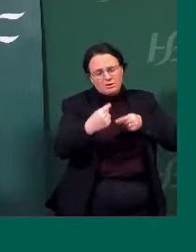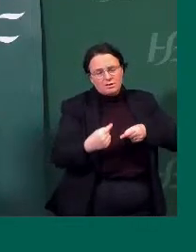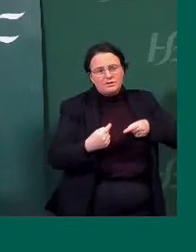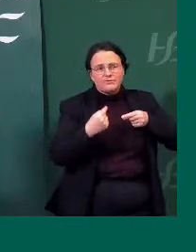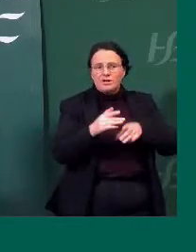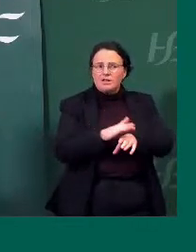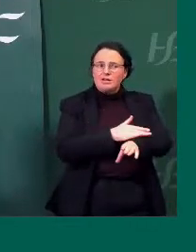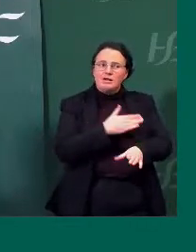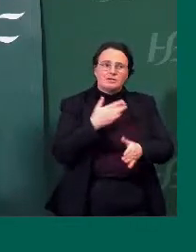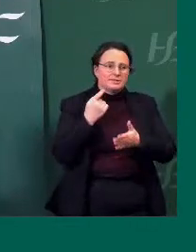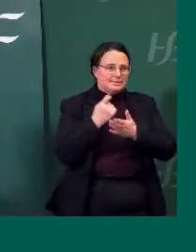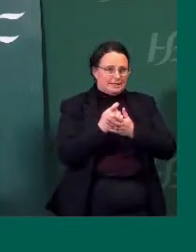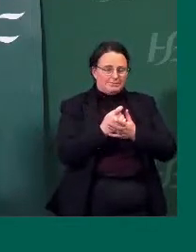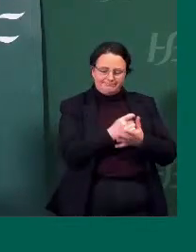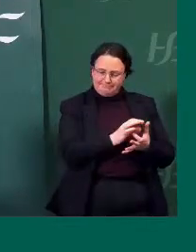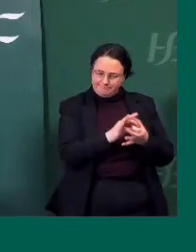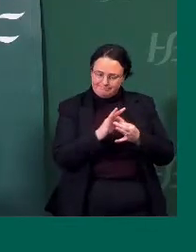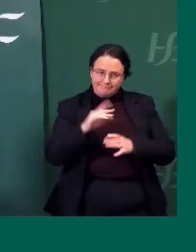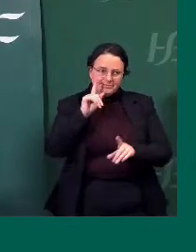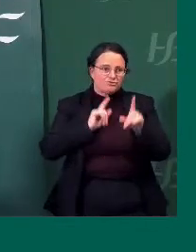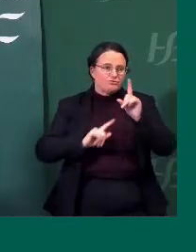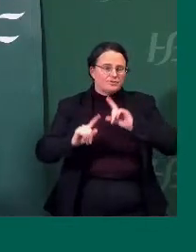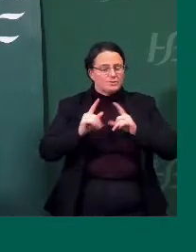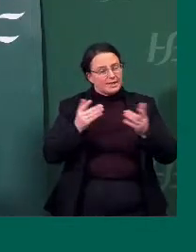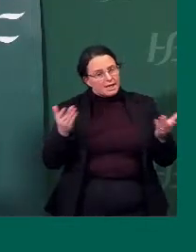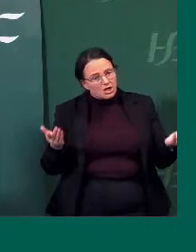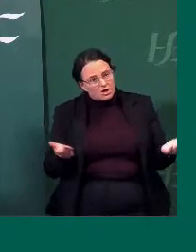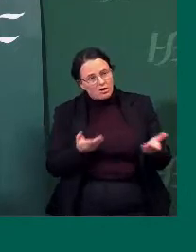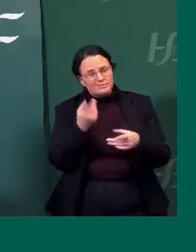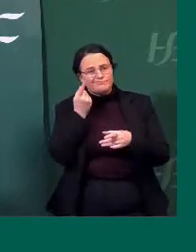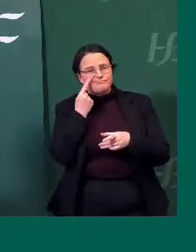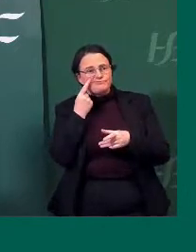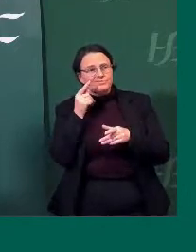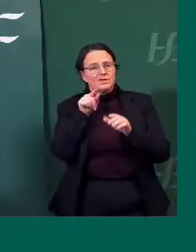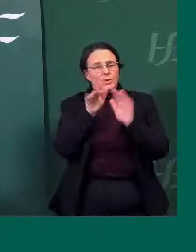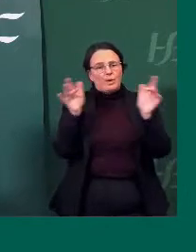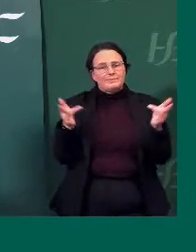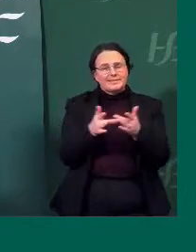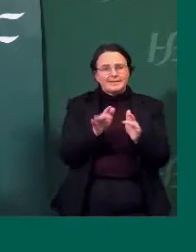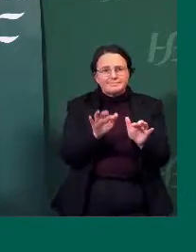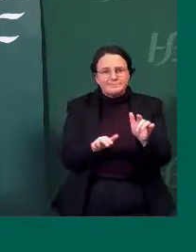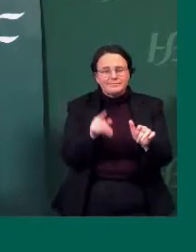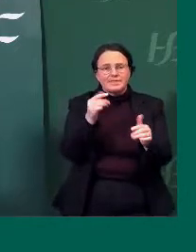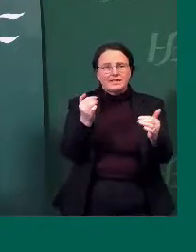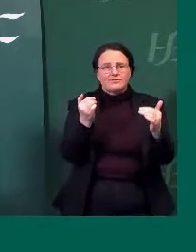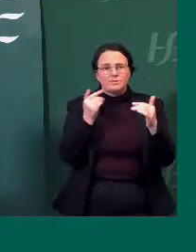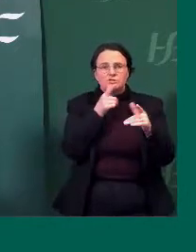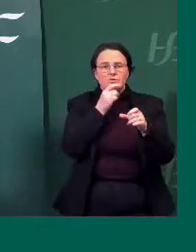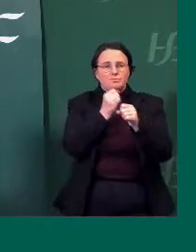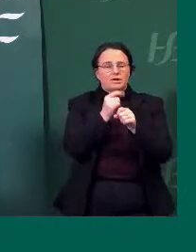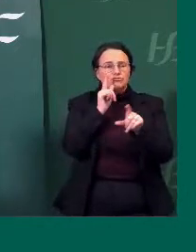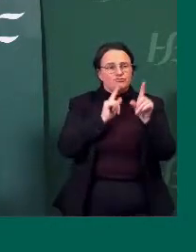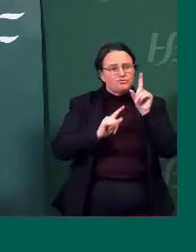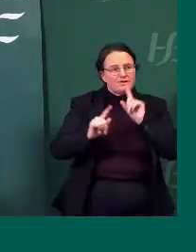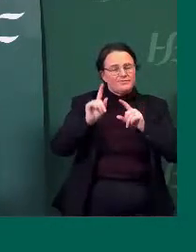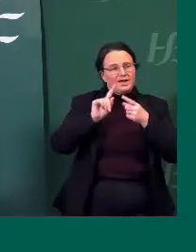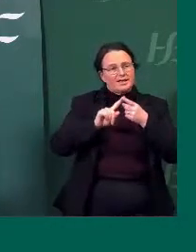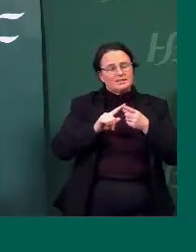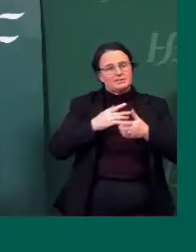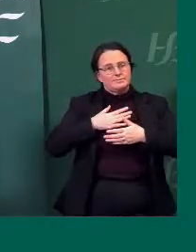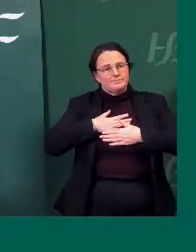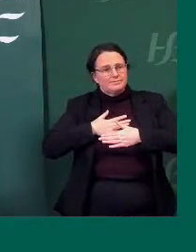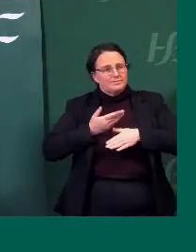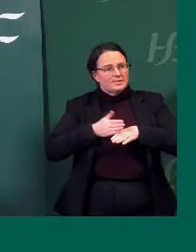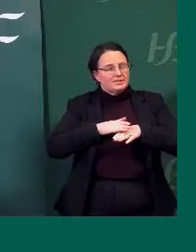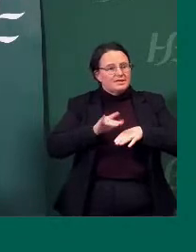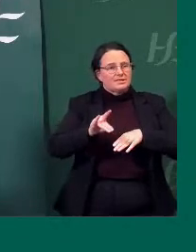in response to bereavement. So we encourage people to go to our website to get information on grief and on bereavement. And we have also established